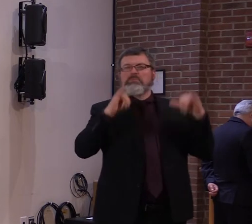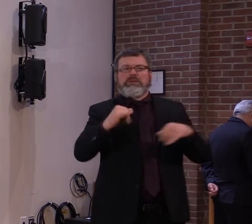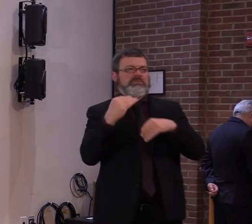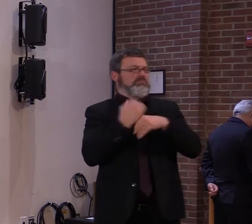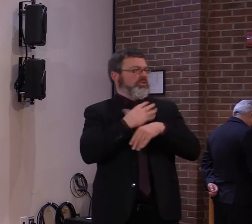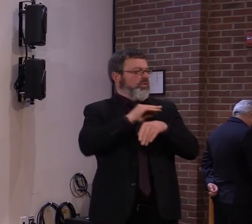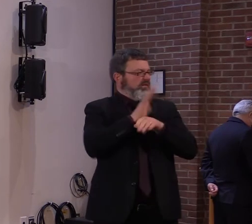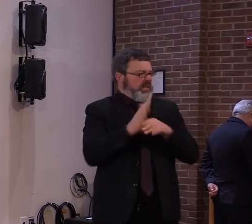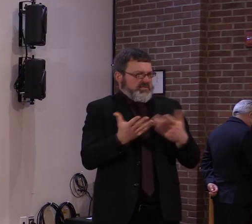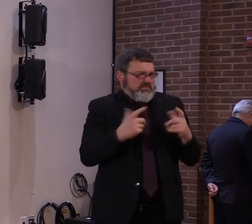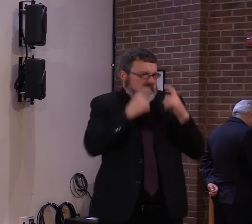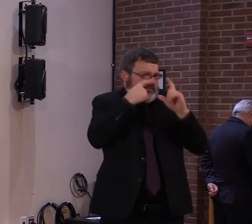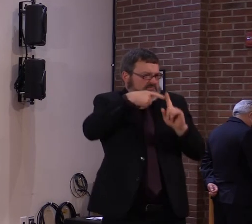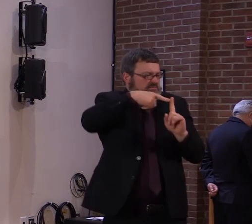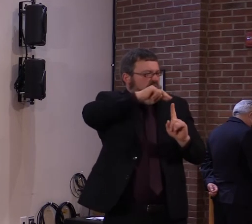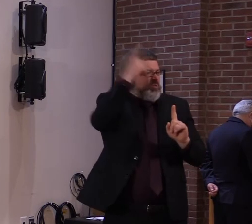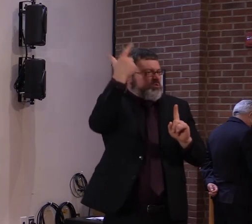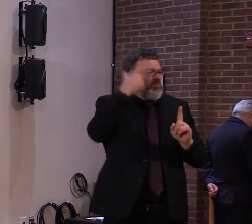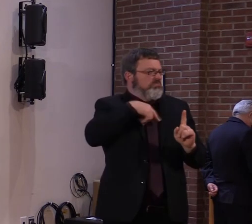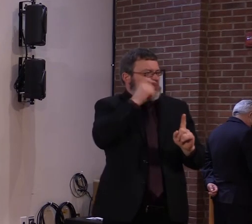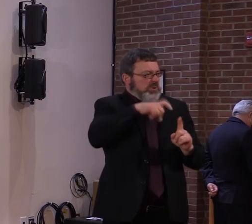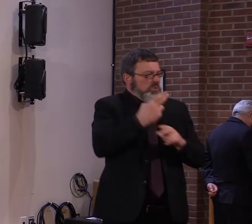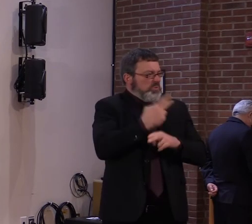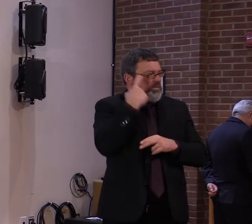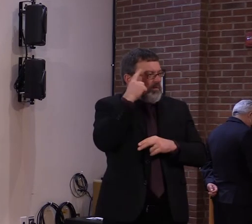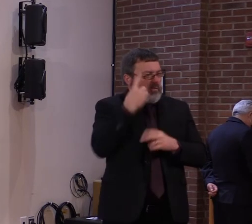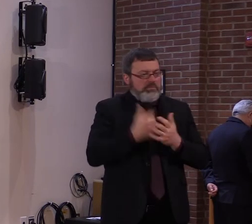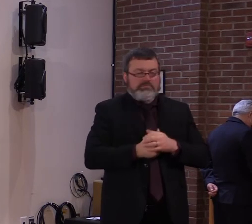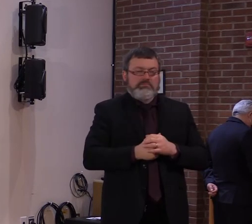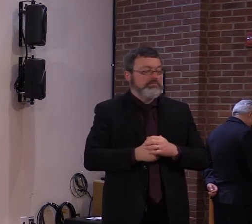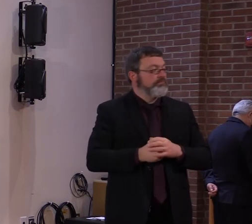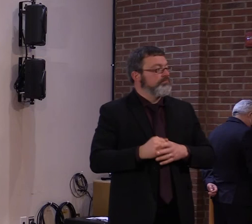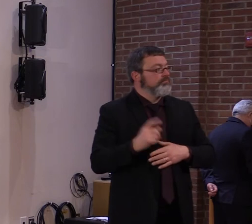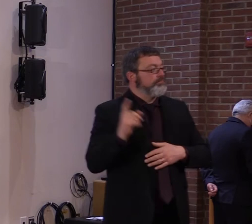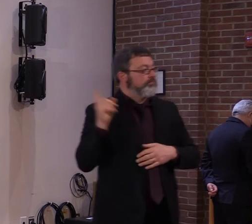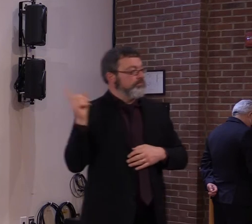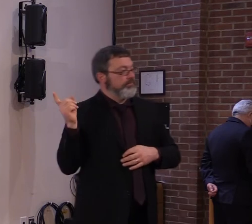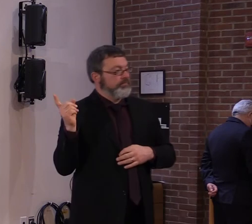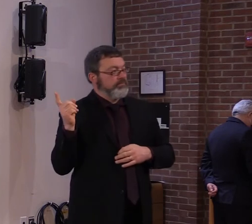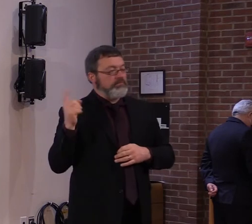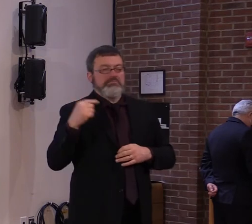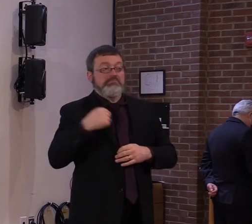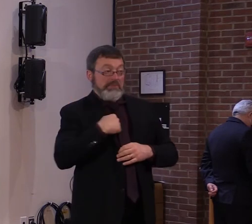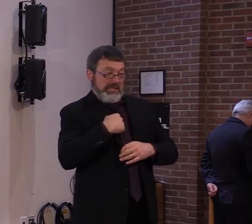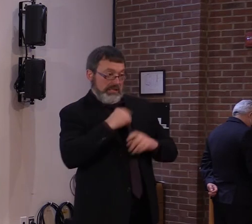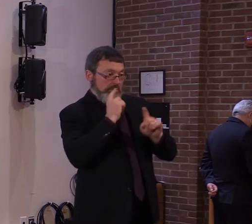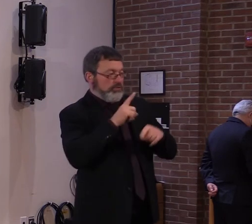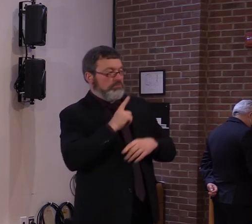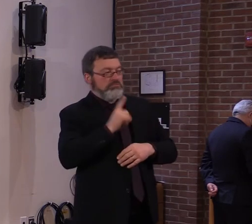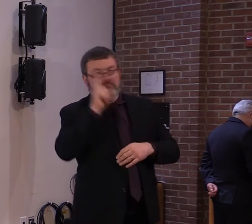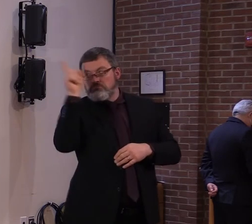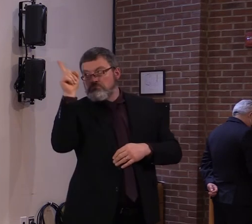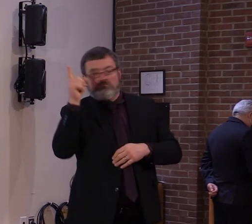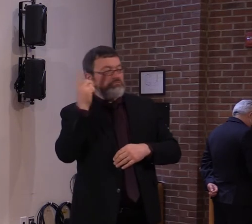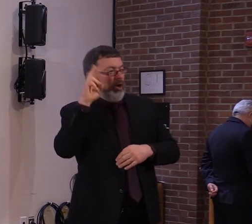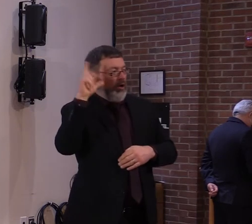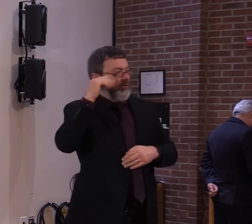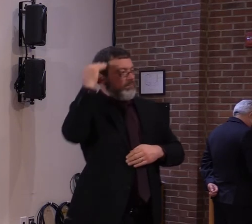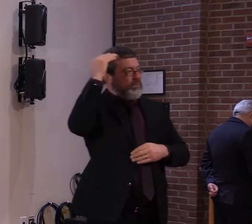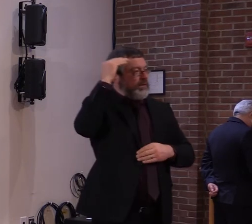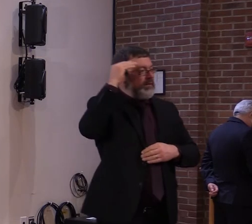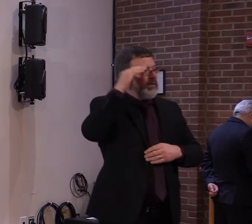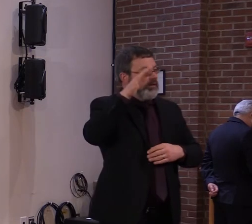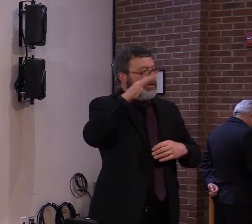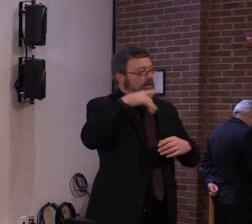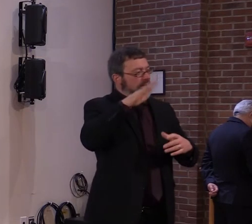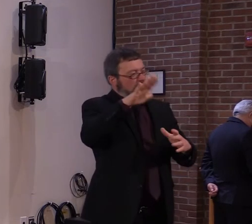I'll let Dr. Levine answer that, but I would ask you, Steve, to take a look at the states that don't have not had mask mandates and their rate of